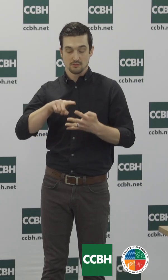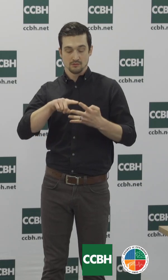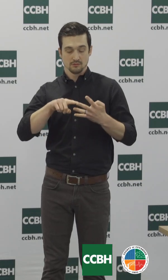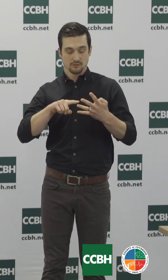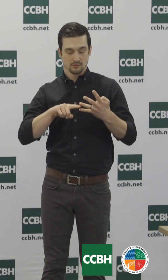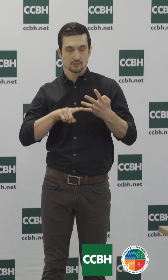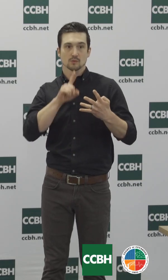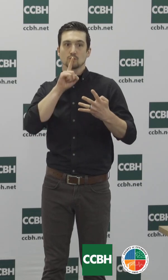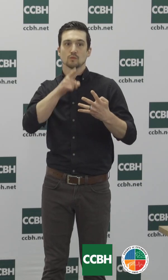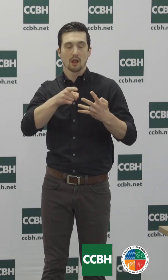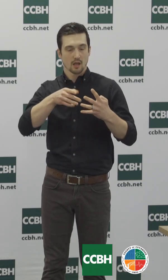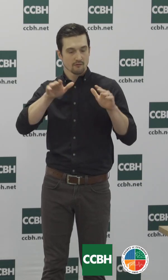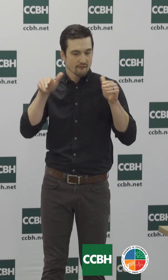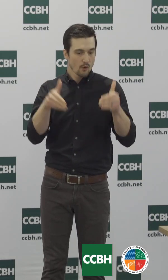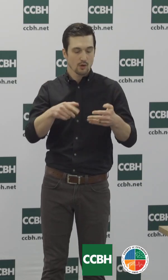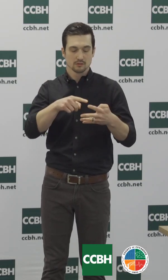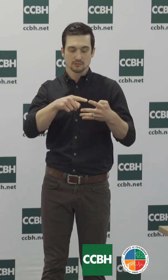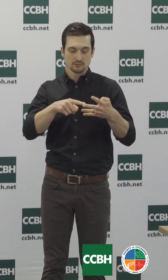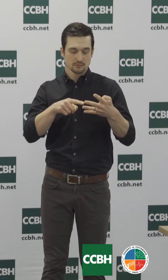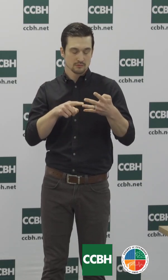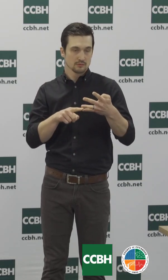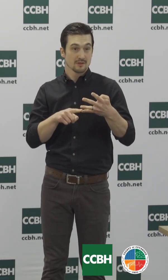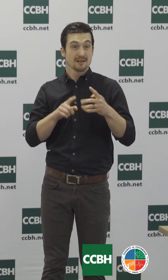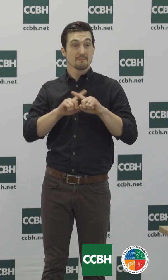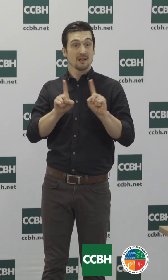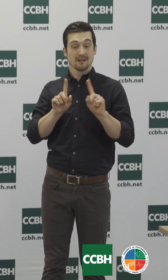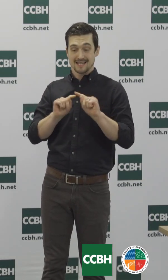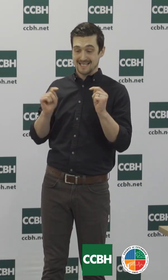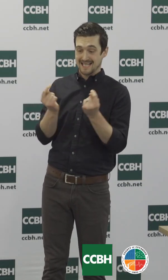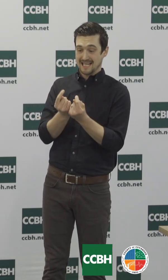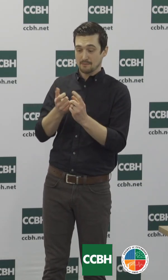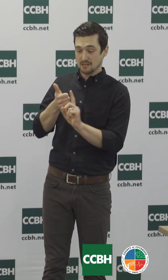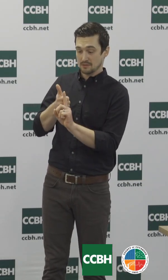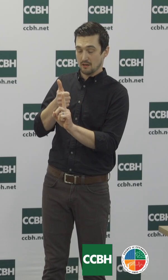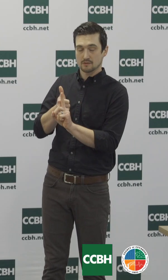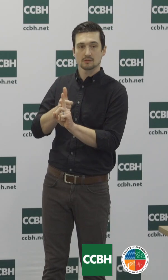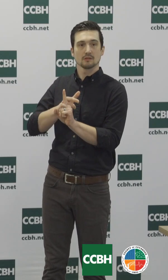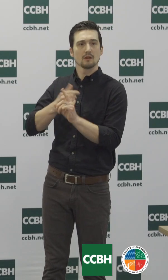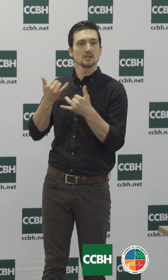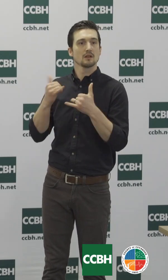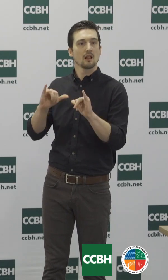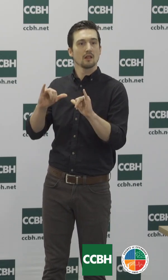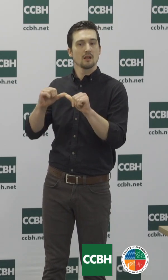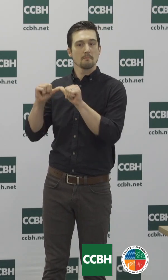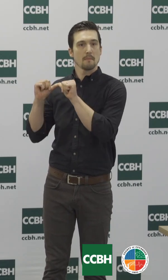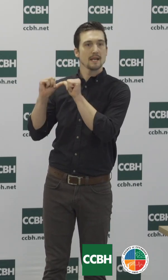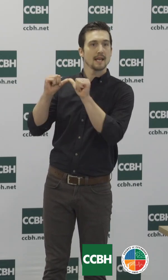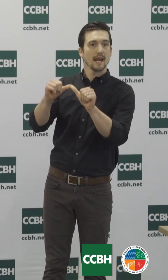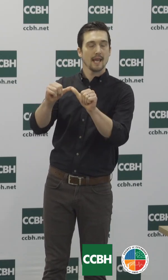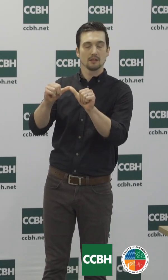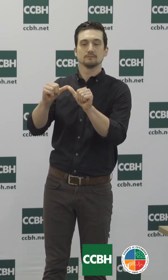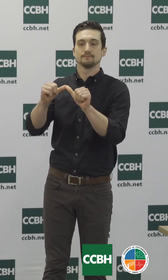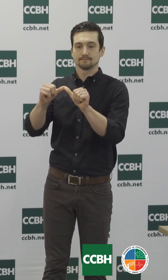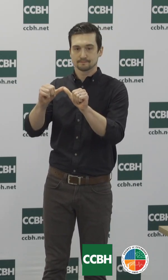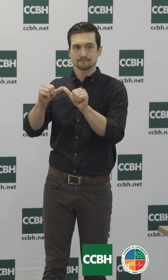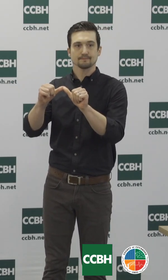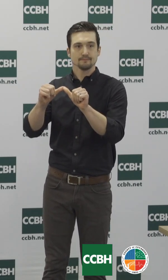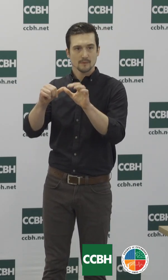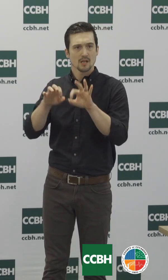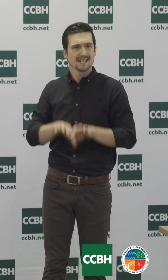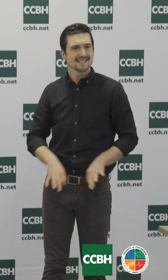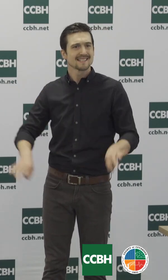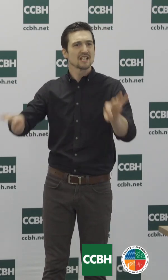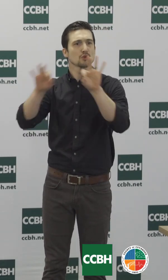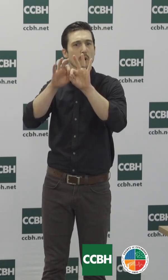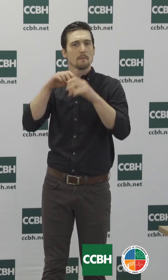public health work we do. But our teams are also still maintaining, in many cases, those essential public health functions